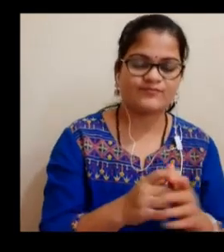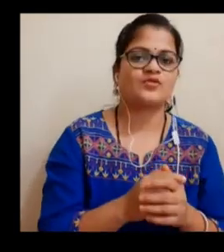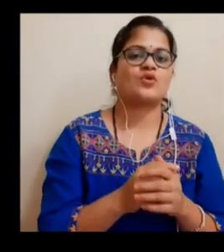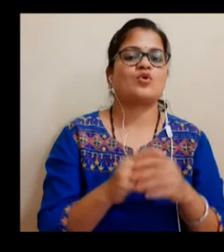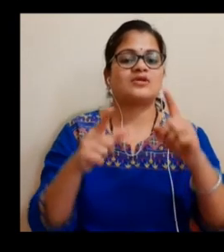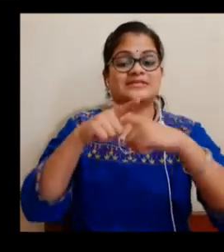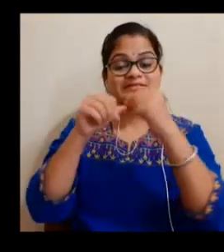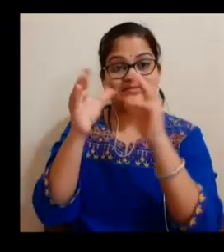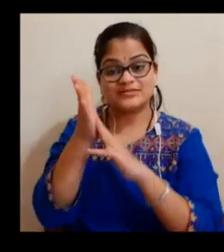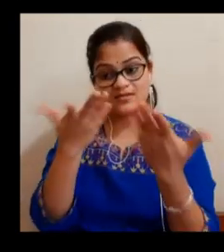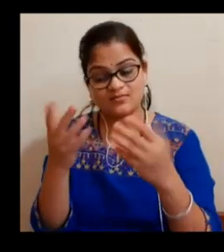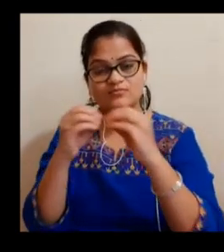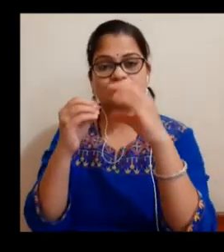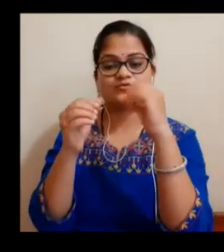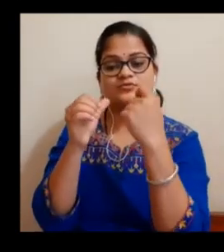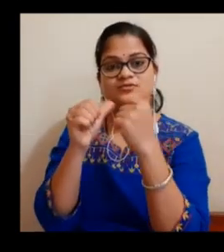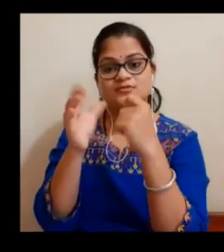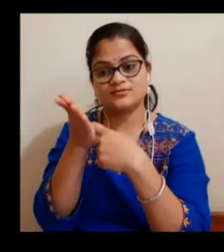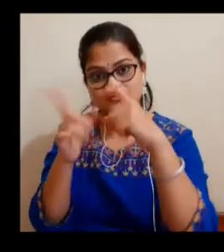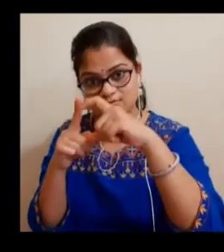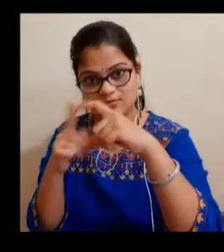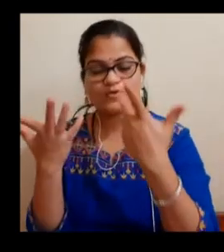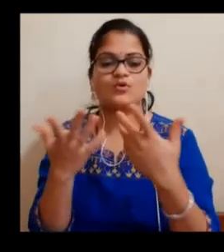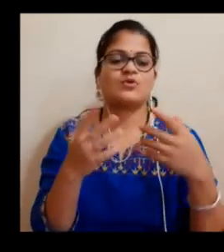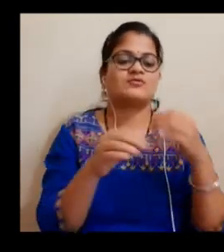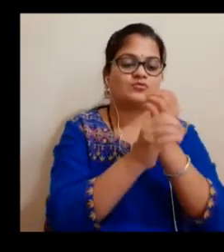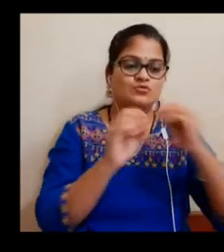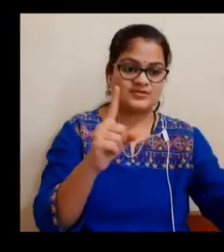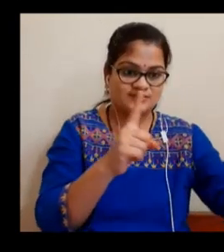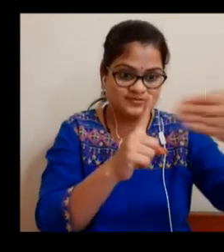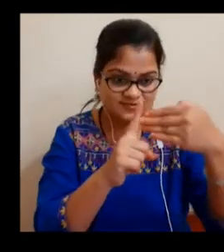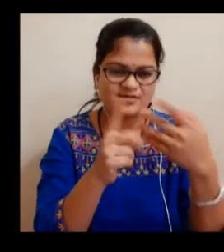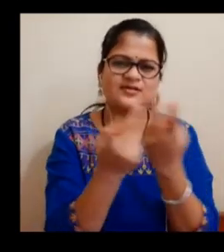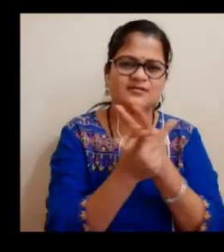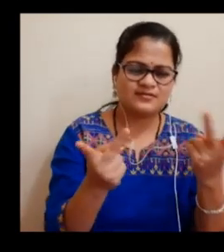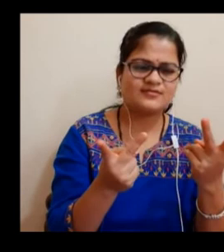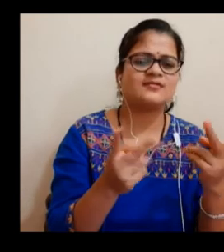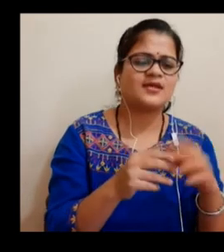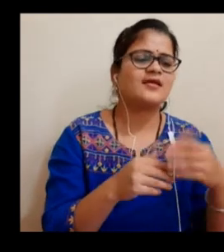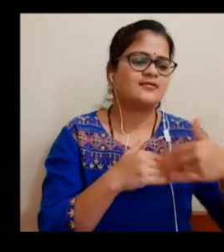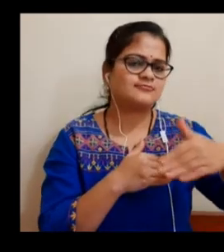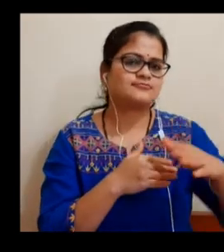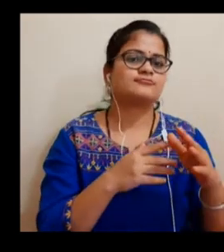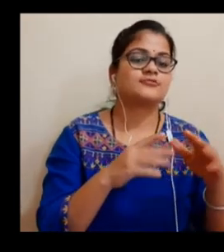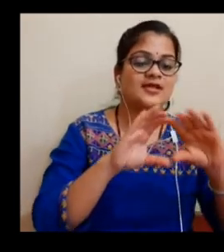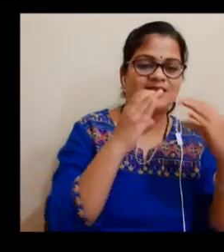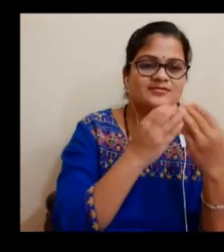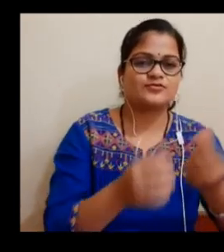or Jamboard, you can share your slide with me or your Jamboard. Some people have already been doing